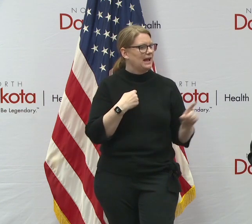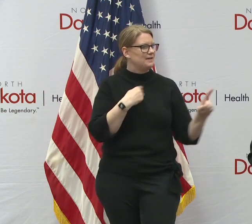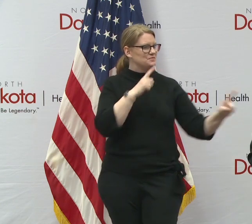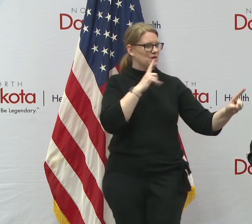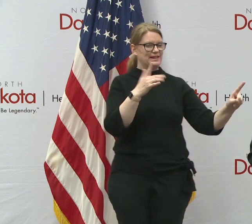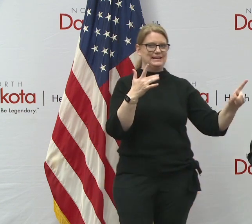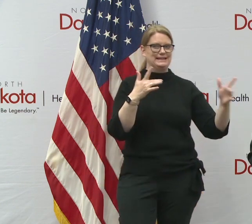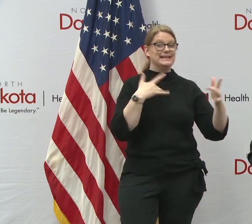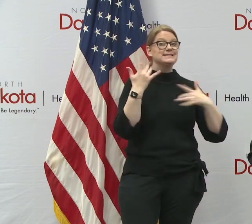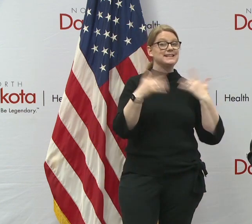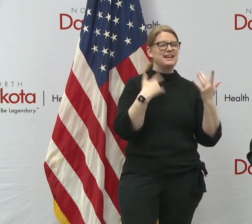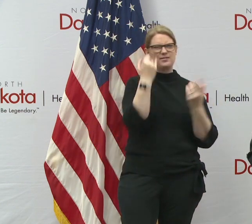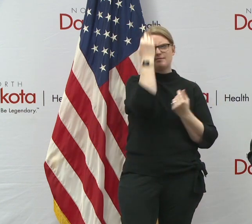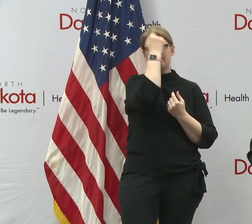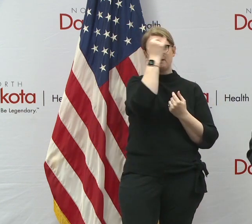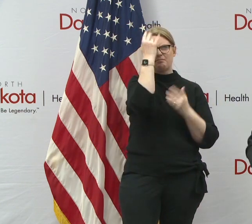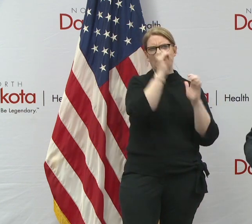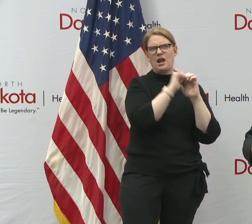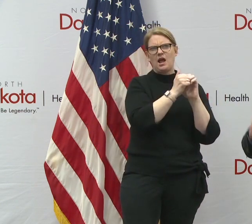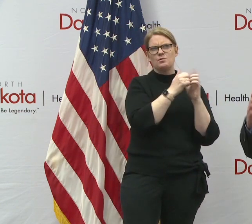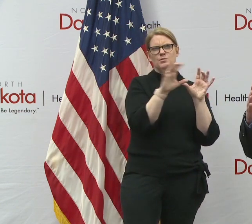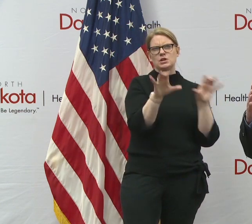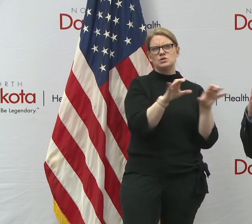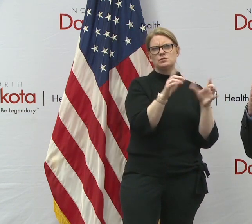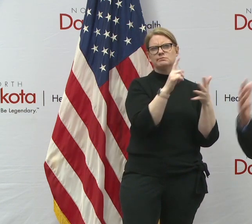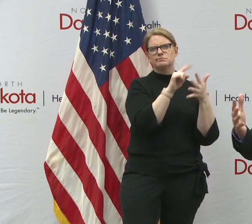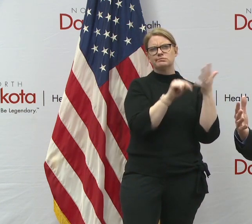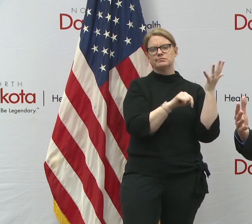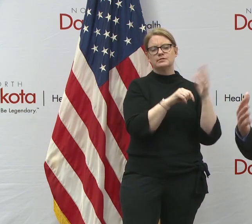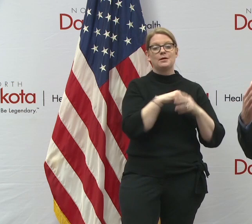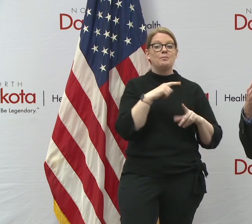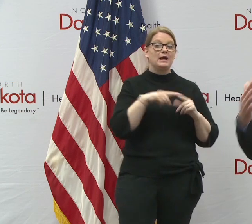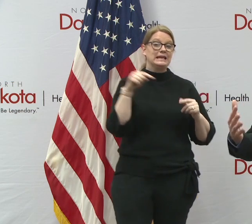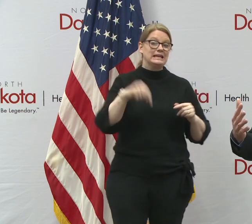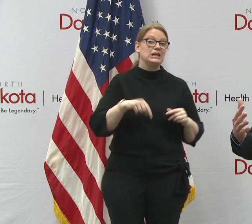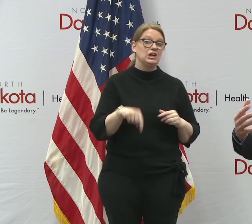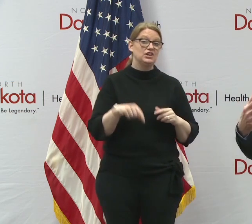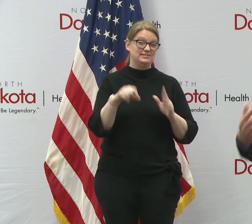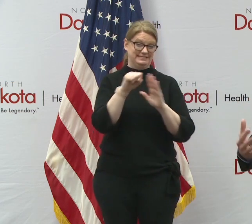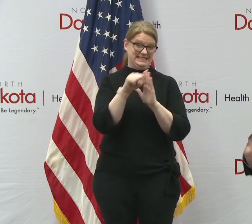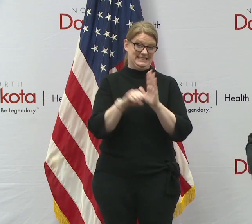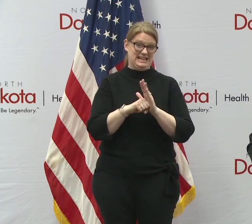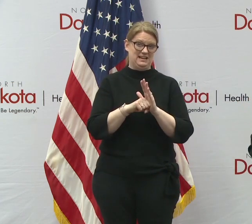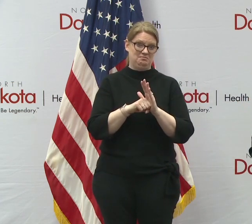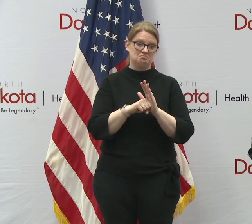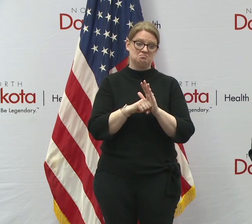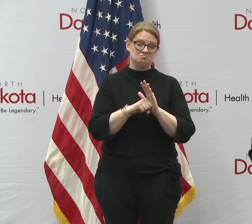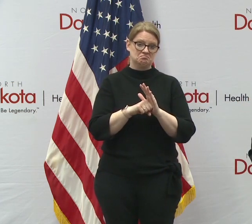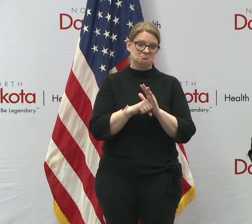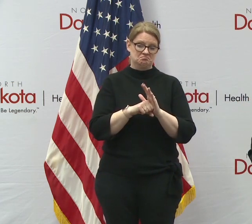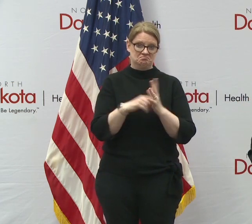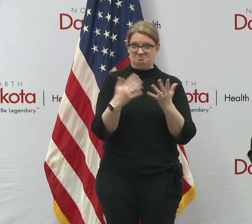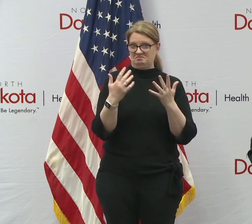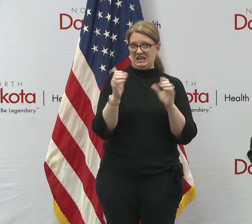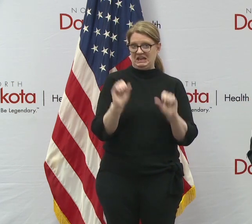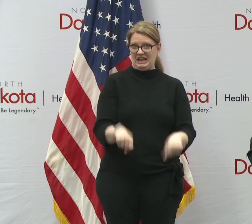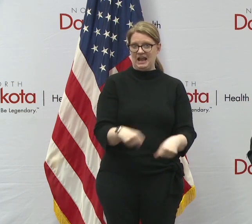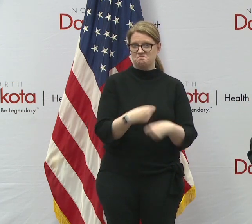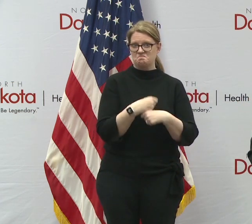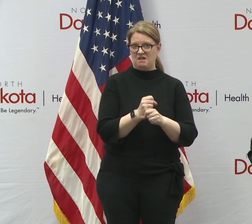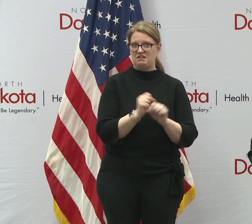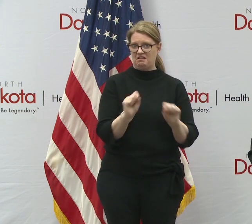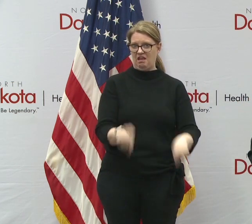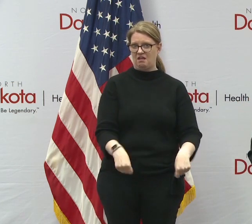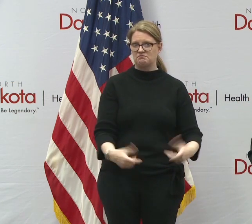That's fantastic. But we do know that we have the ability in our state to create the product, but we do not have